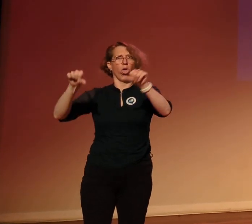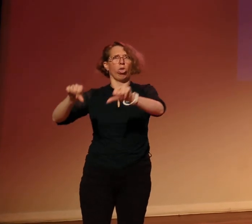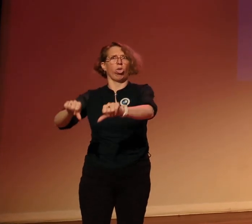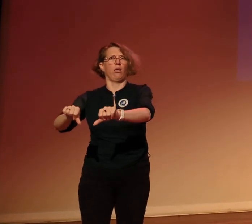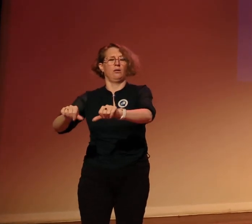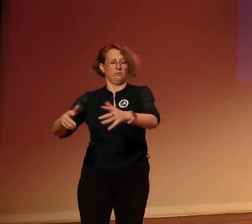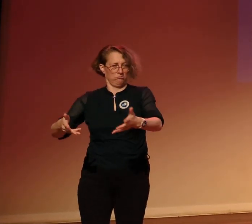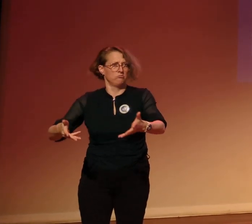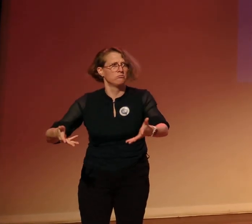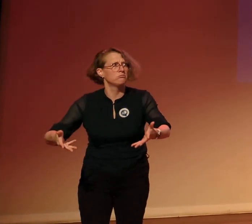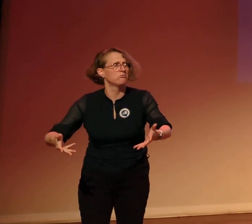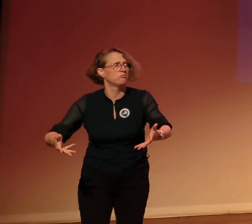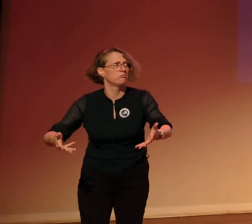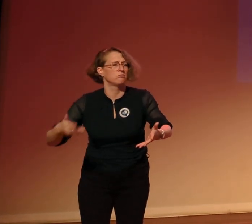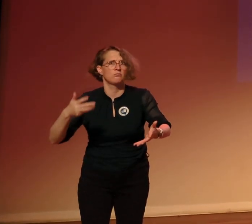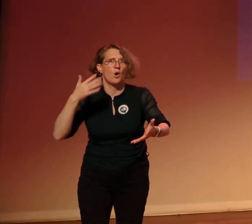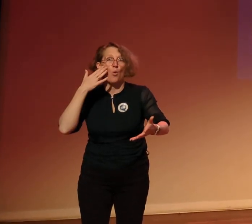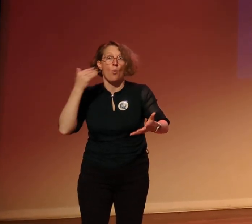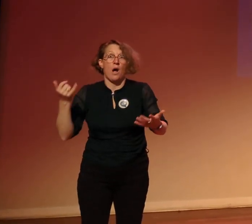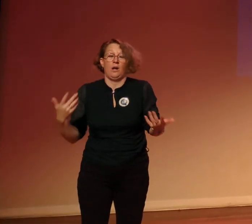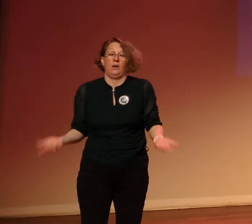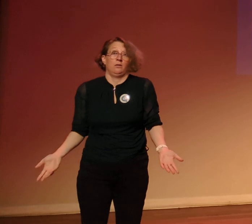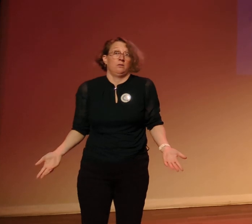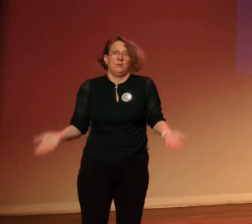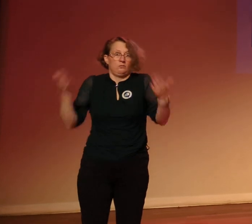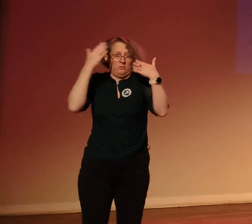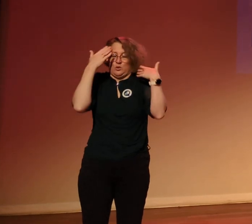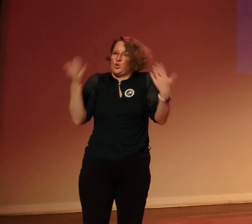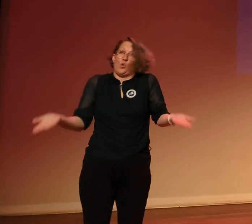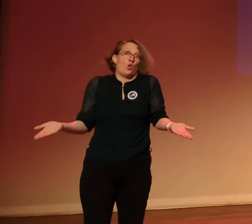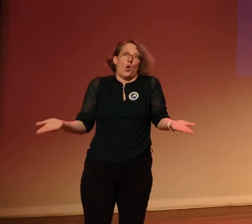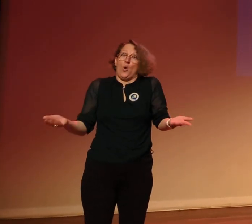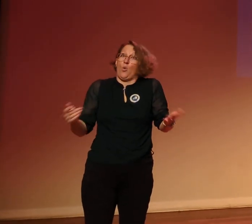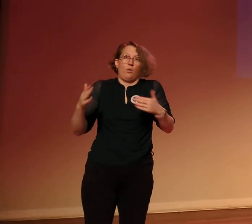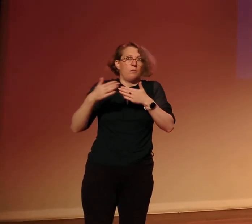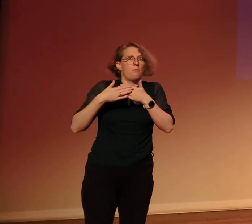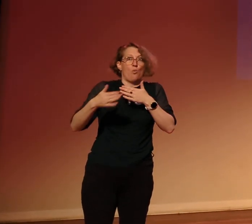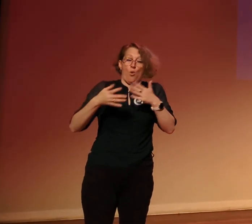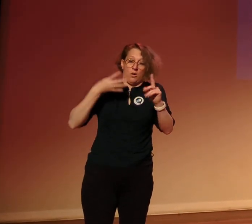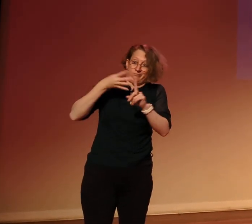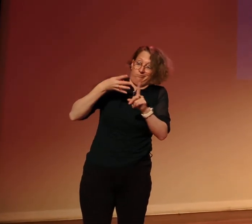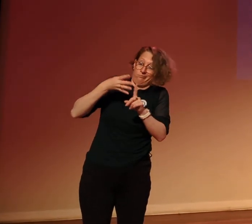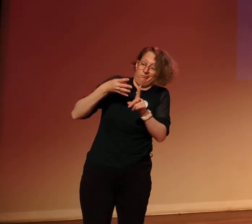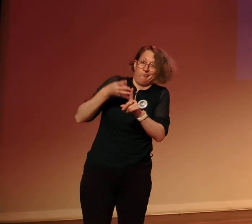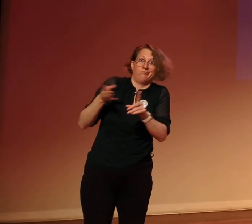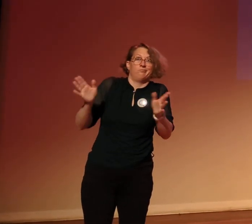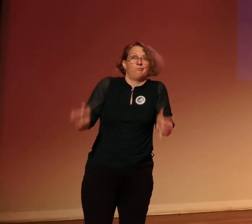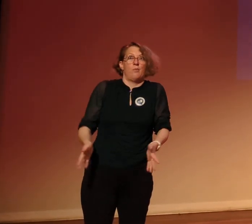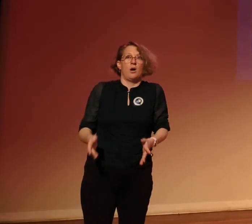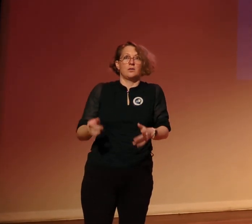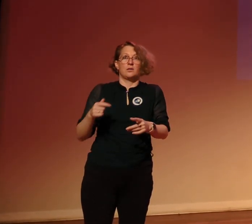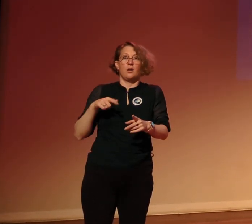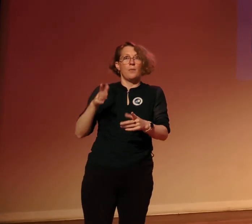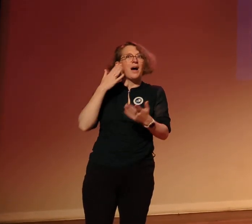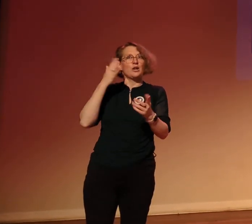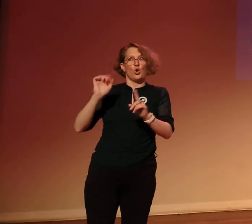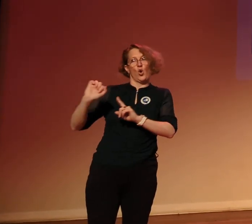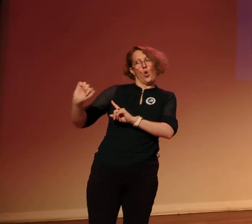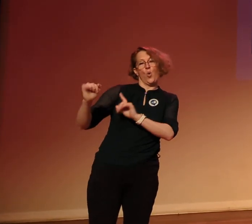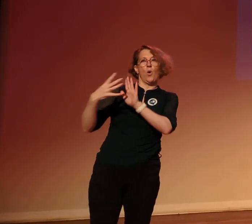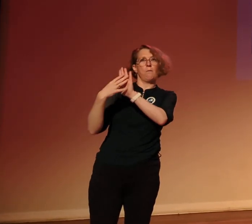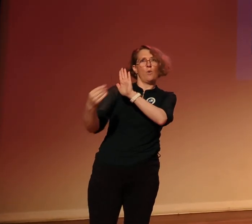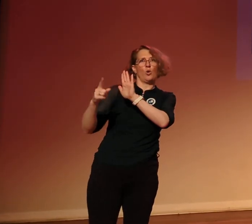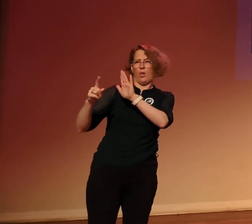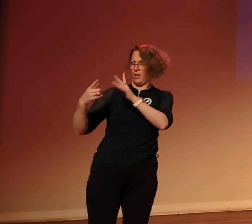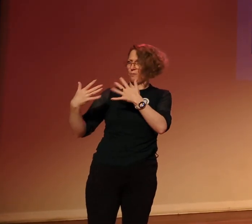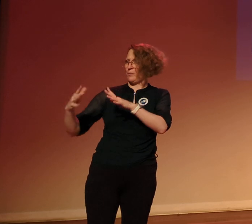I do not have an answer for this. I will have to test it further. But I have no access to what this model was trained on. The only thing that I have